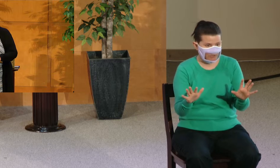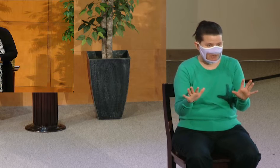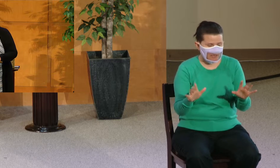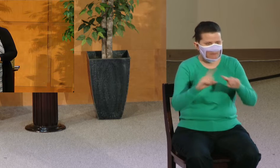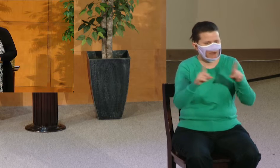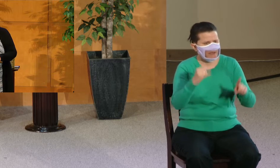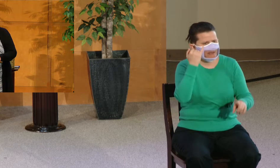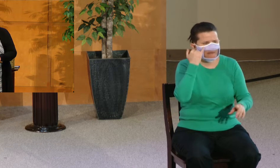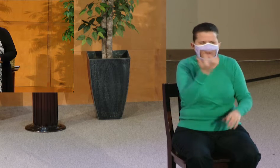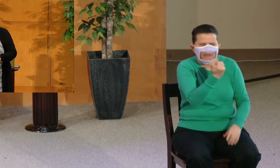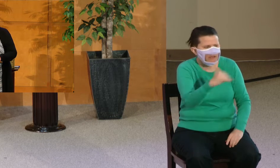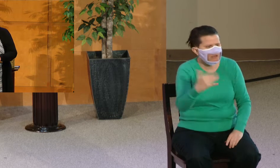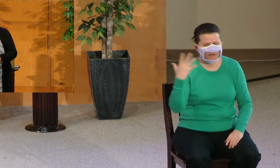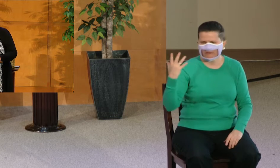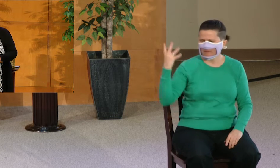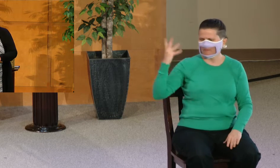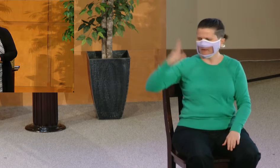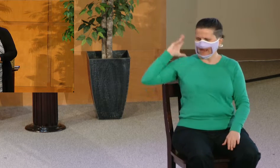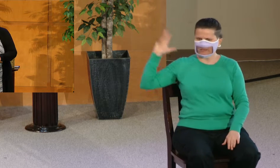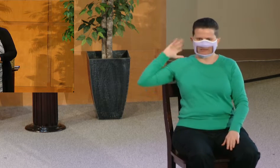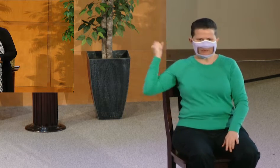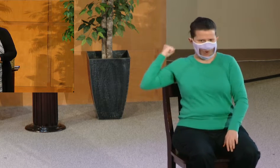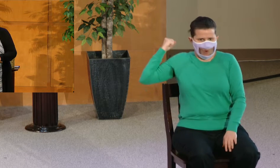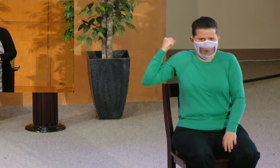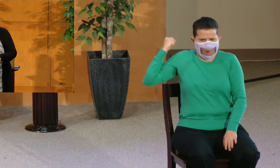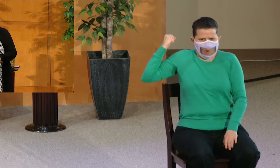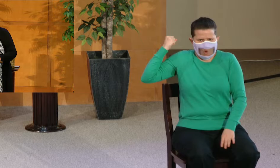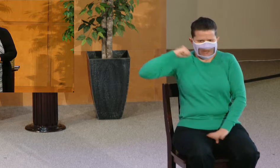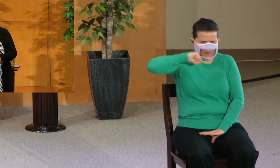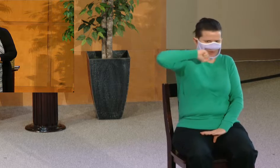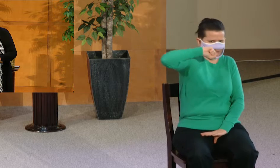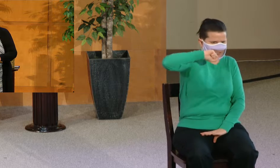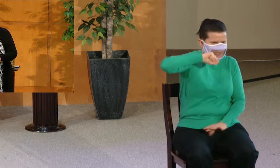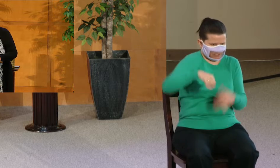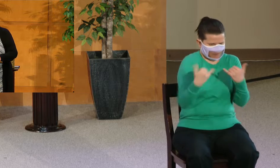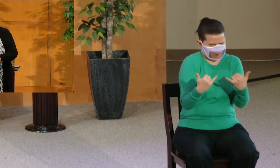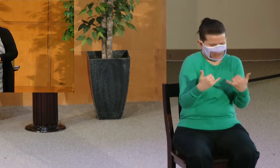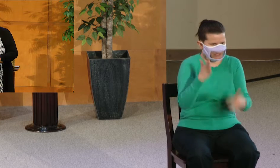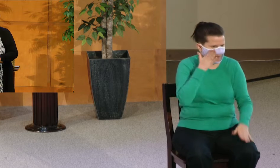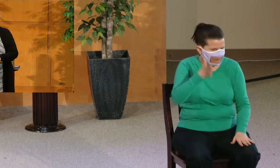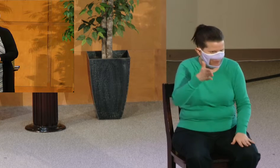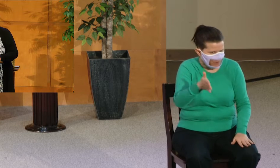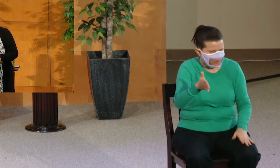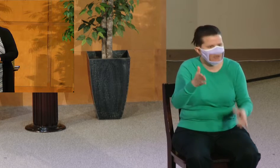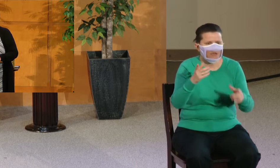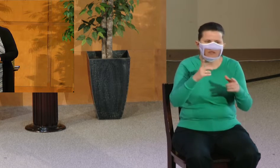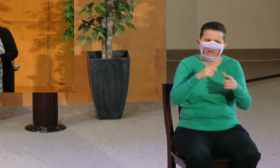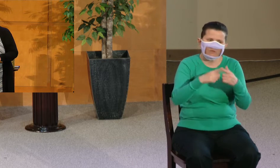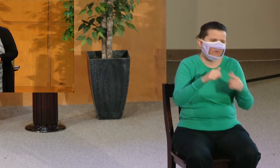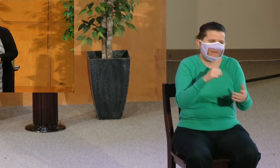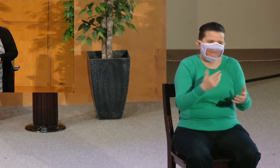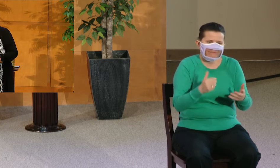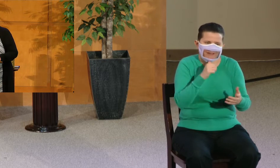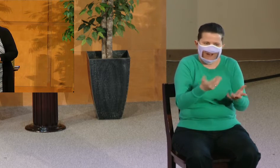past in resistance to what is, then we've not transmuted or forgiven. And that's the goal, that's the